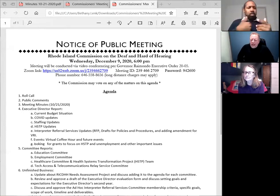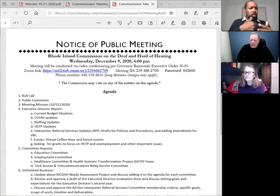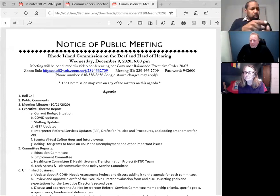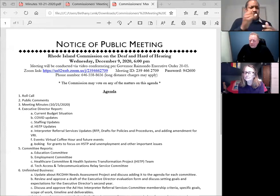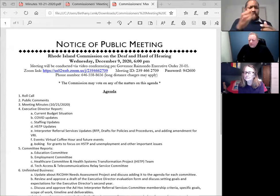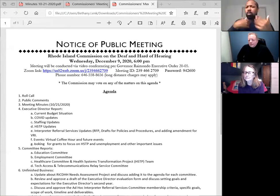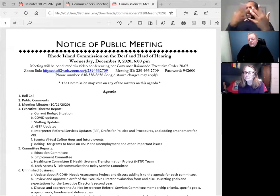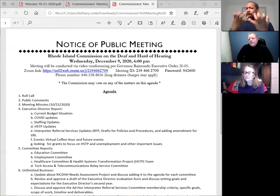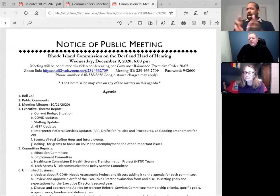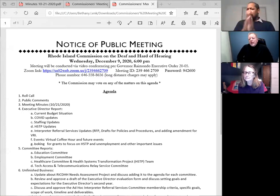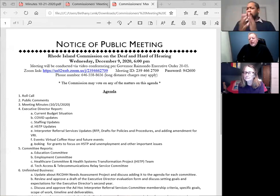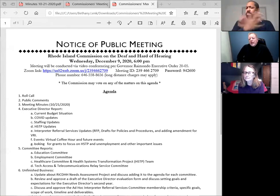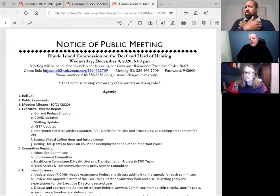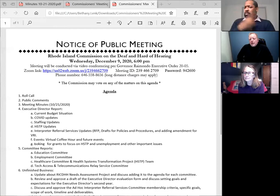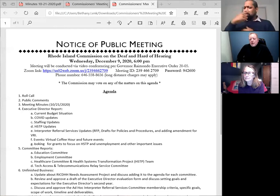pan out.